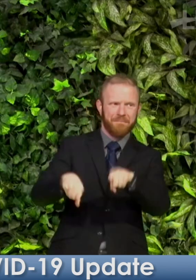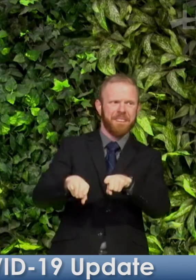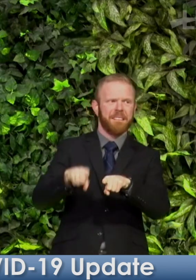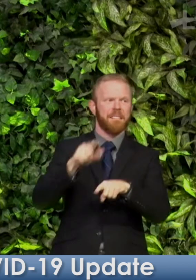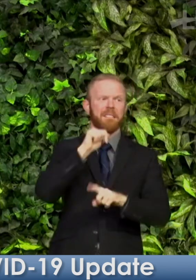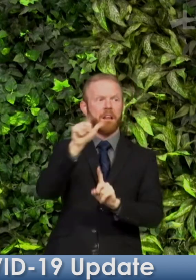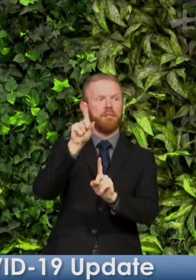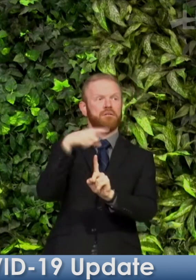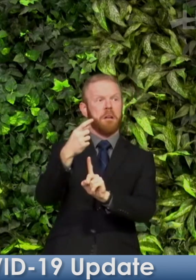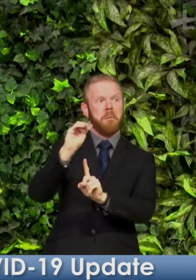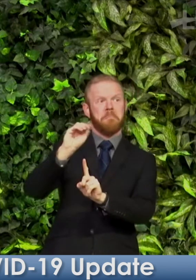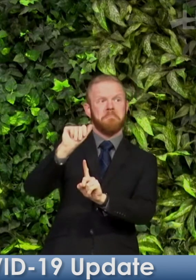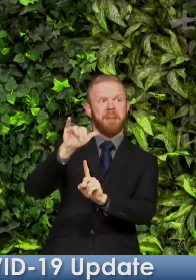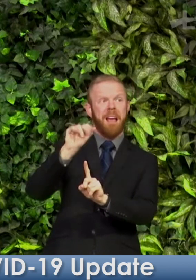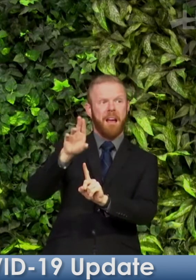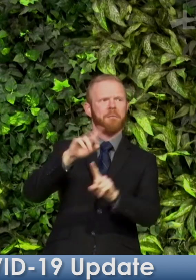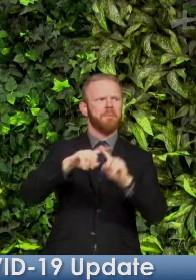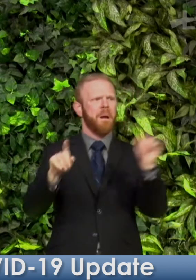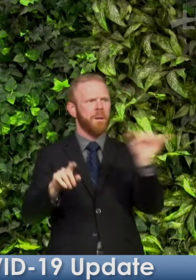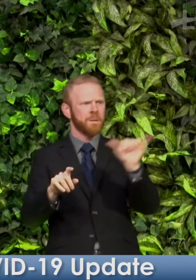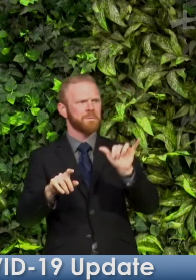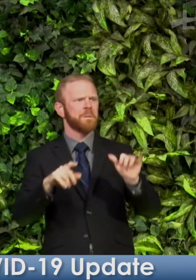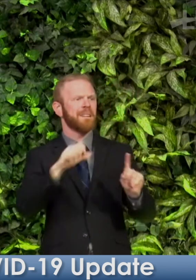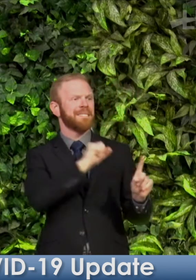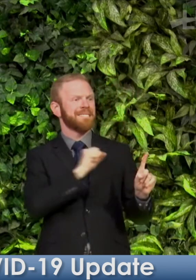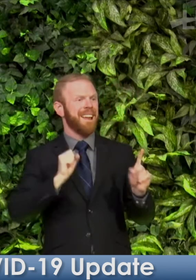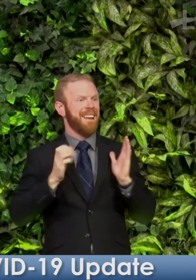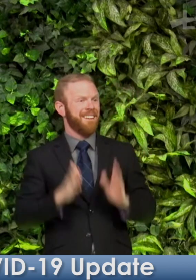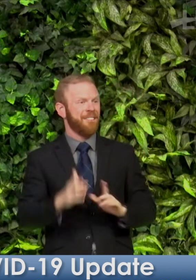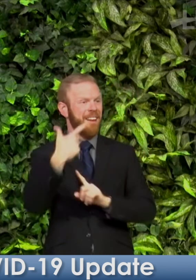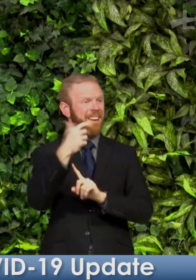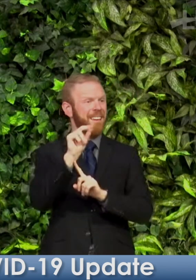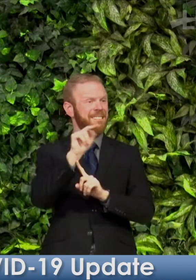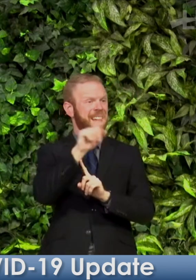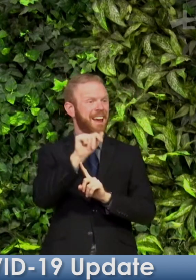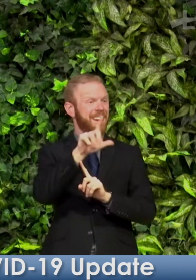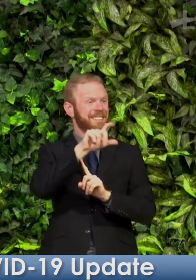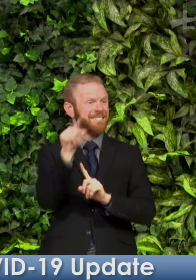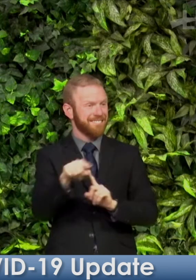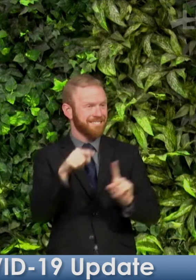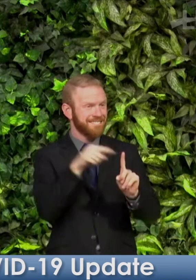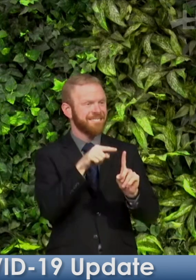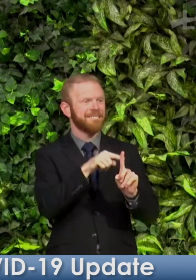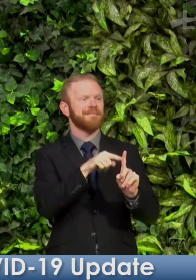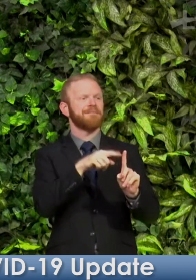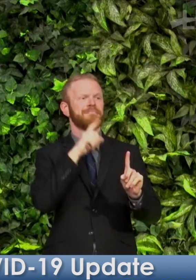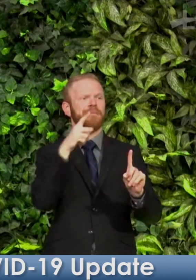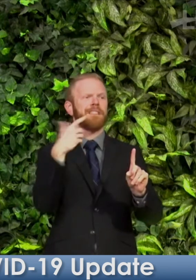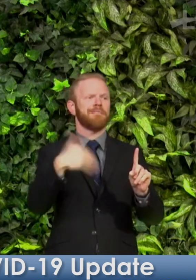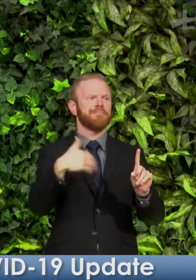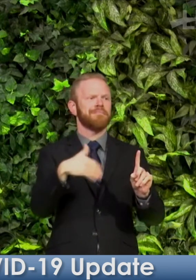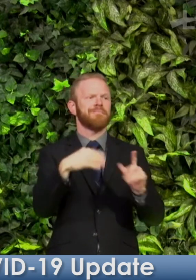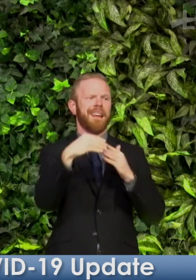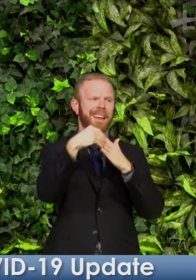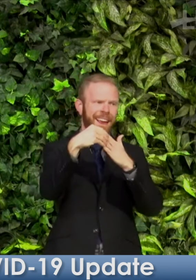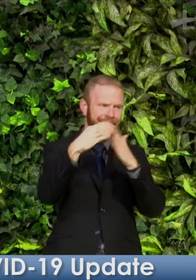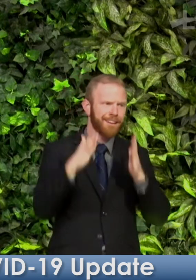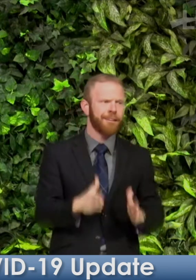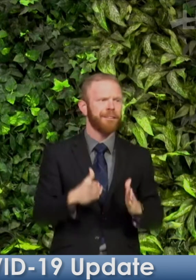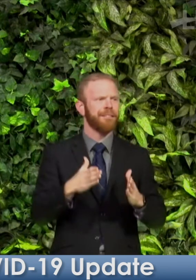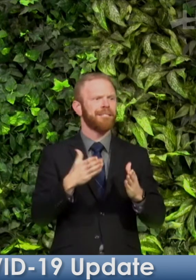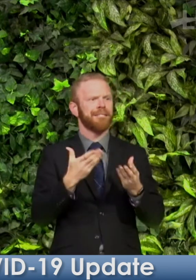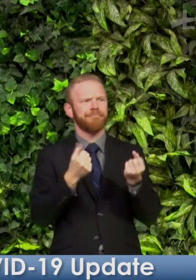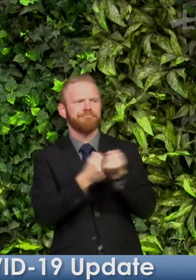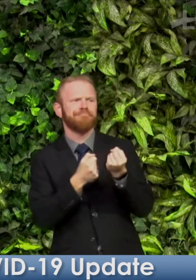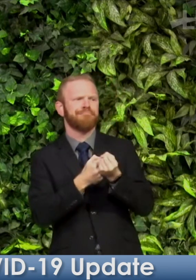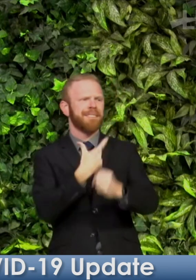but Senator Gonzalez, who's been a real leader, not only in supporting the efforts on vaccinations, but supporting our